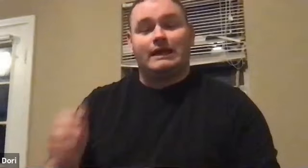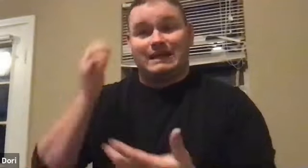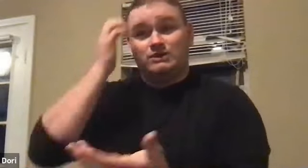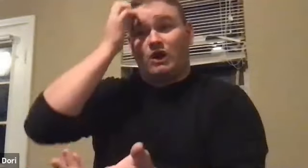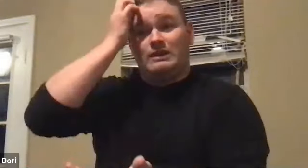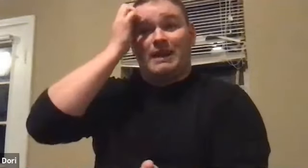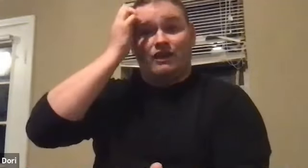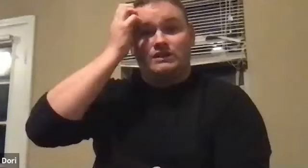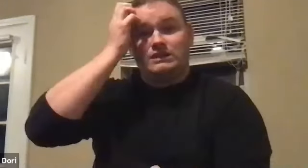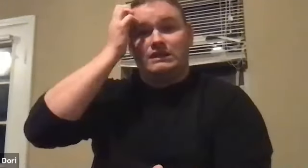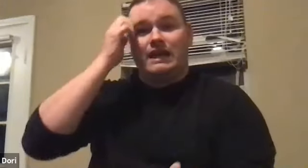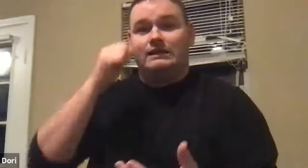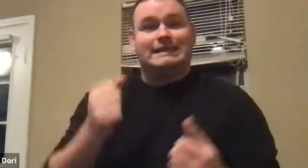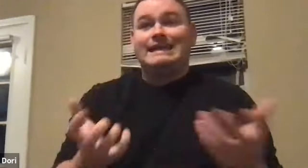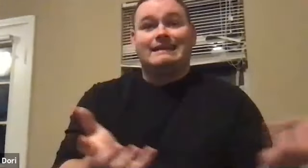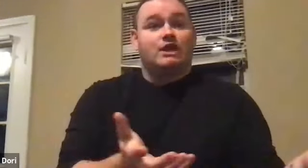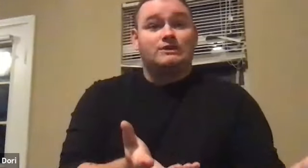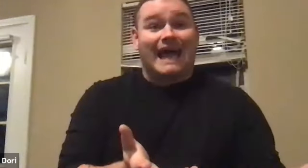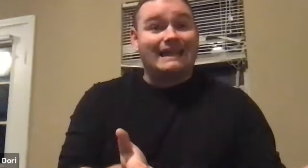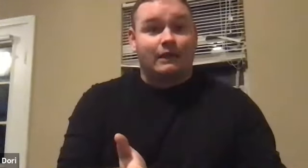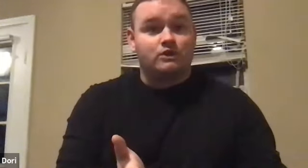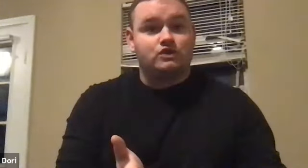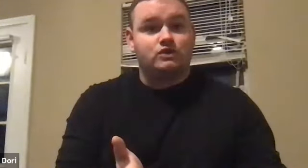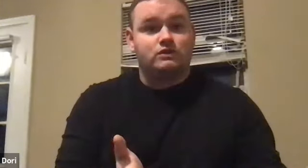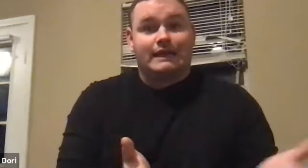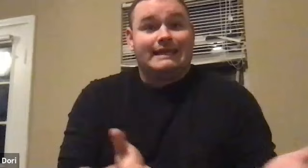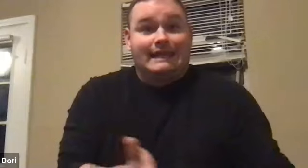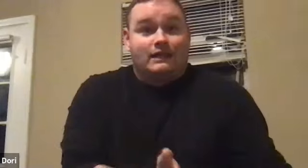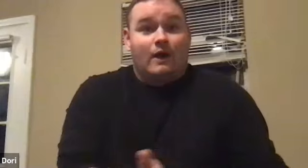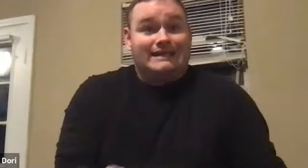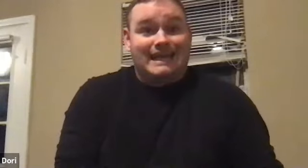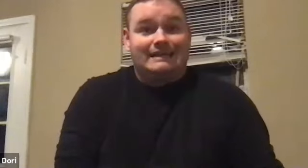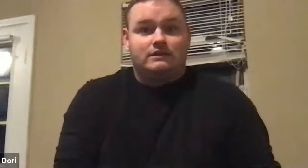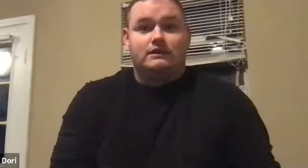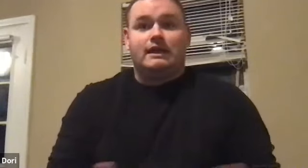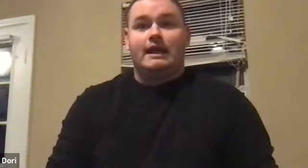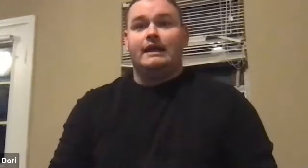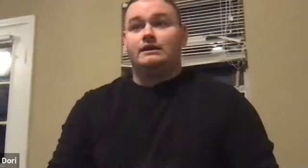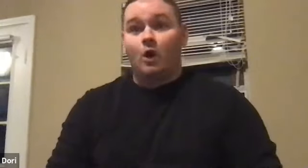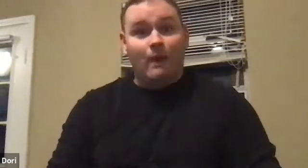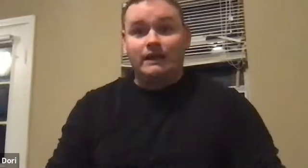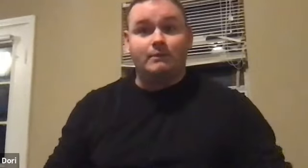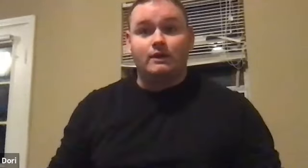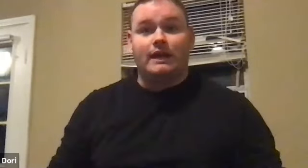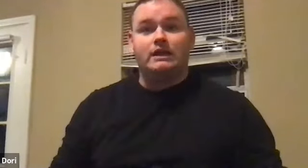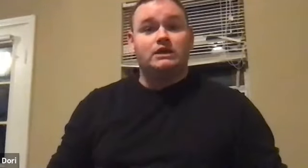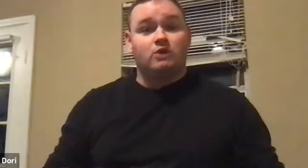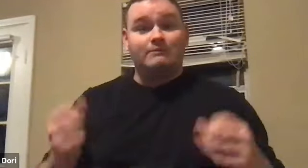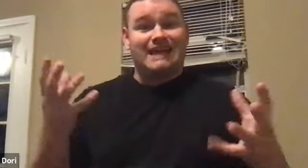because I was talking with the parent, and because he didn't even know sign language. Like he didn't know how to sign, and no way to communicate. So I'm